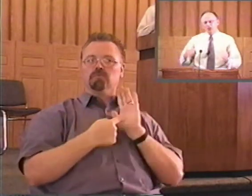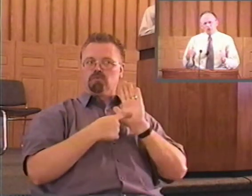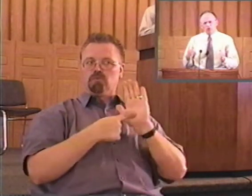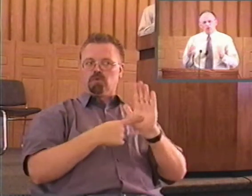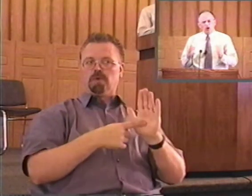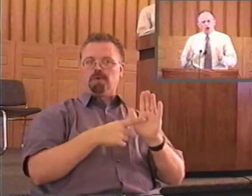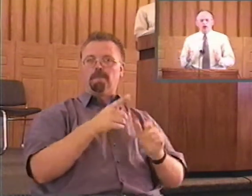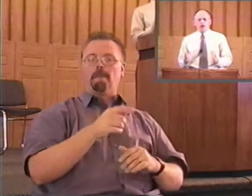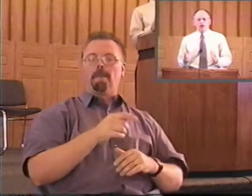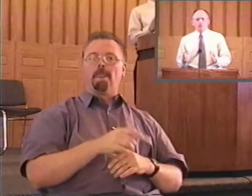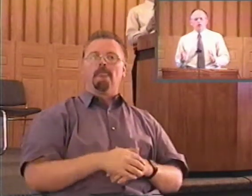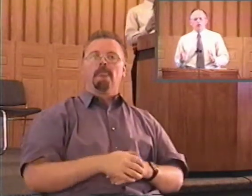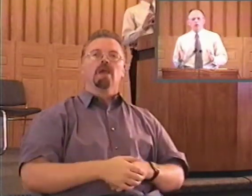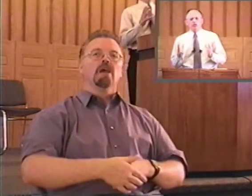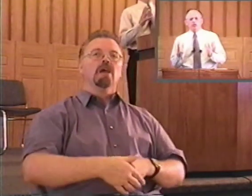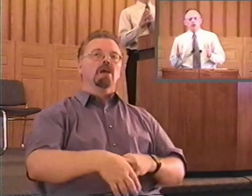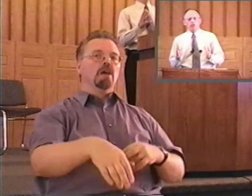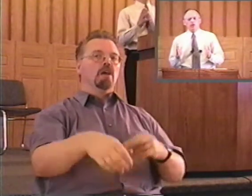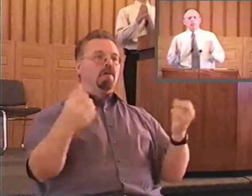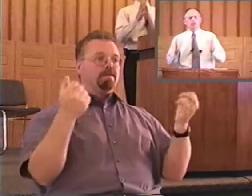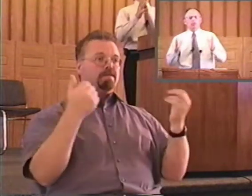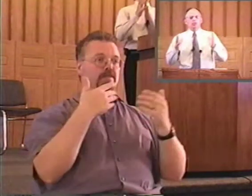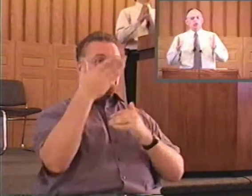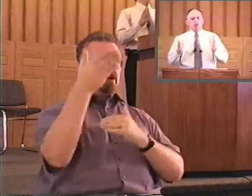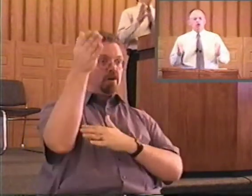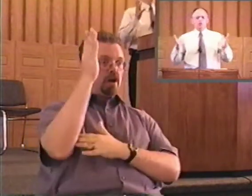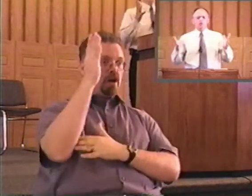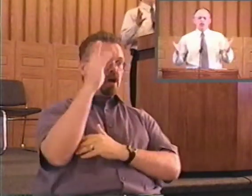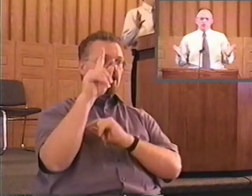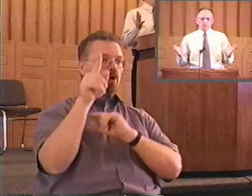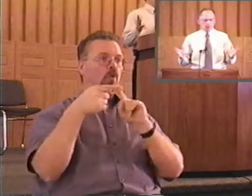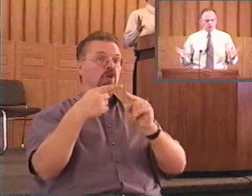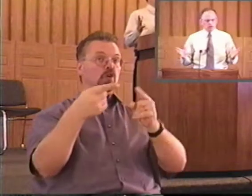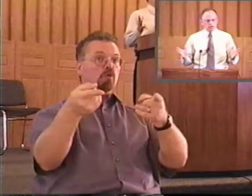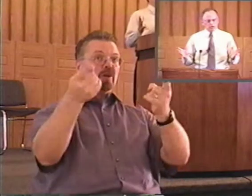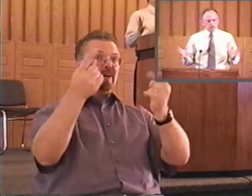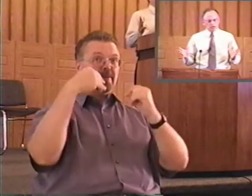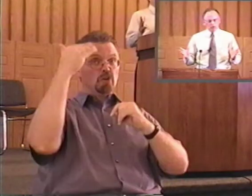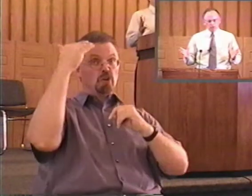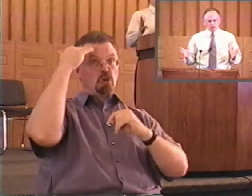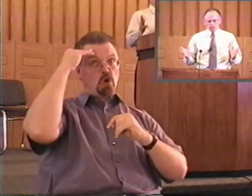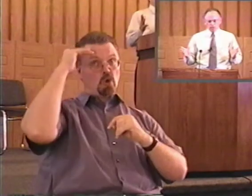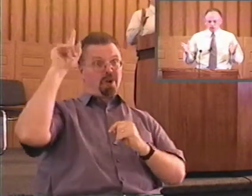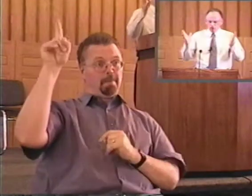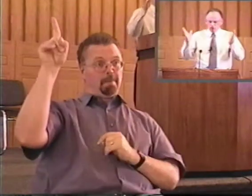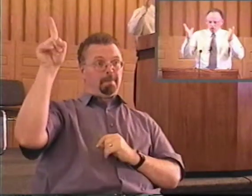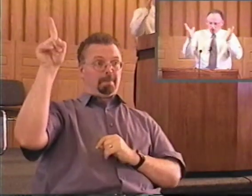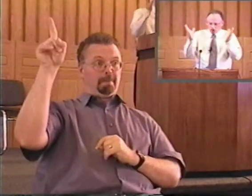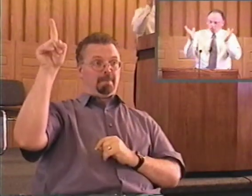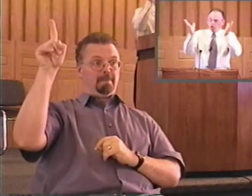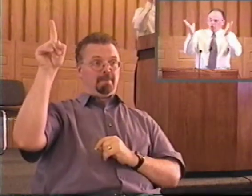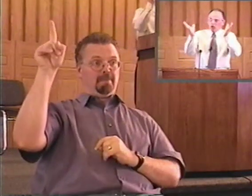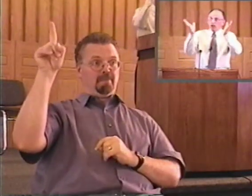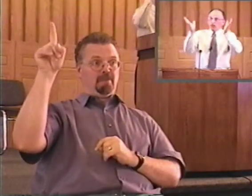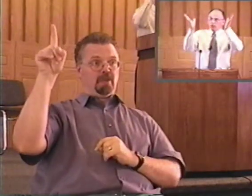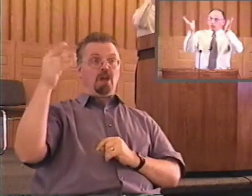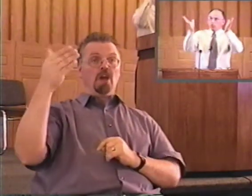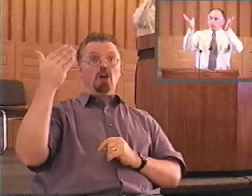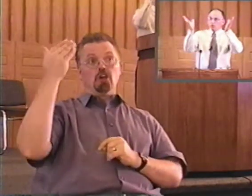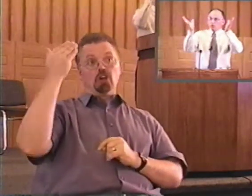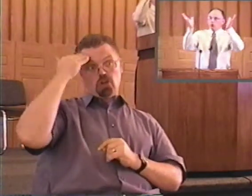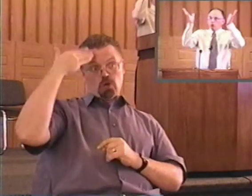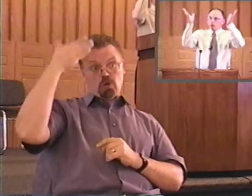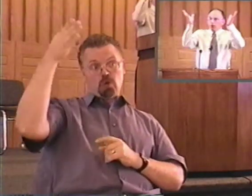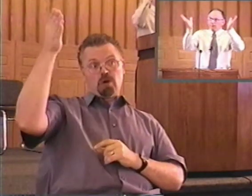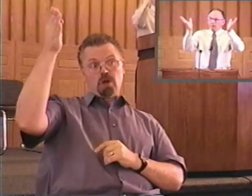You fear God when you come to know Him. To know God